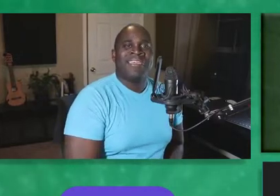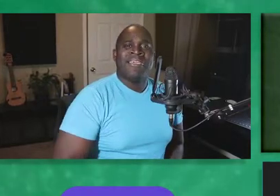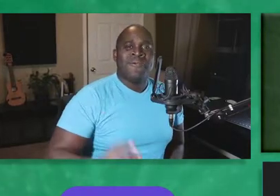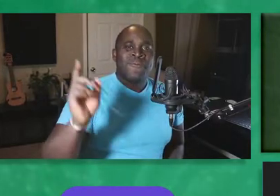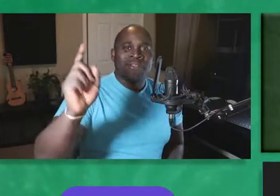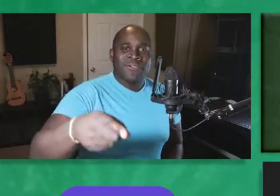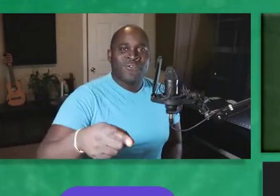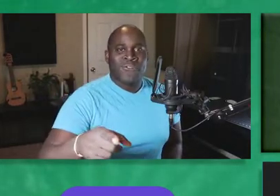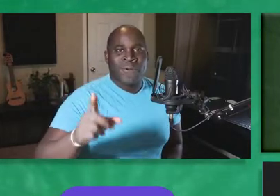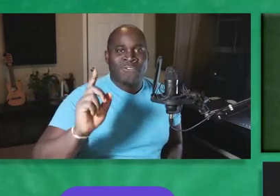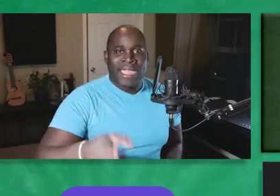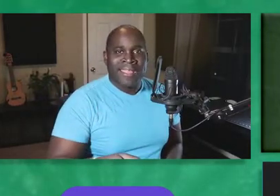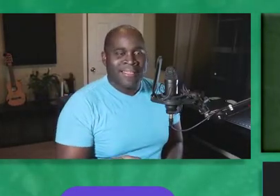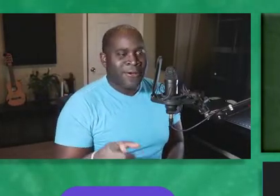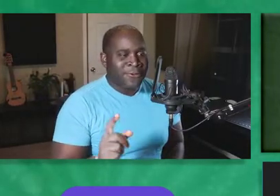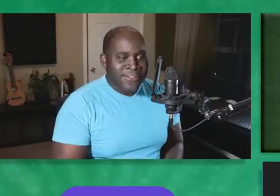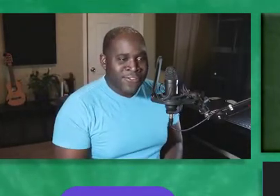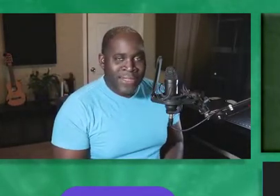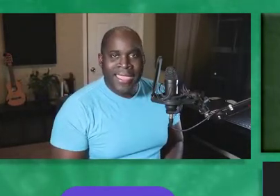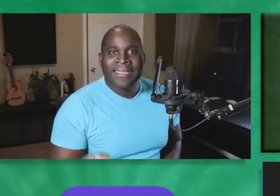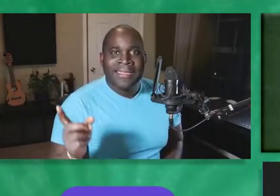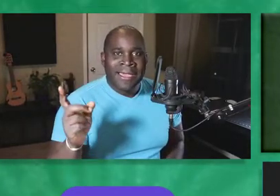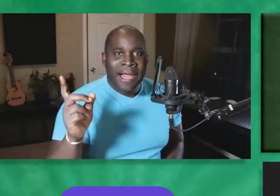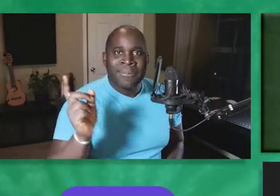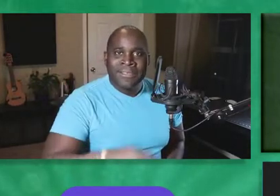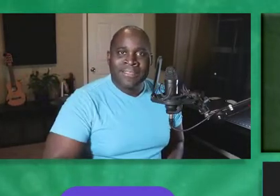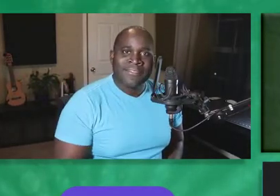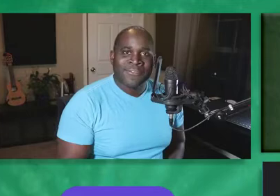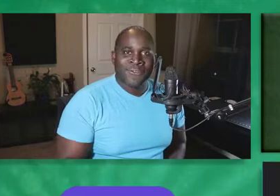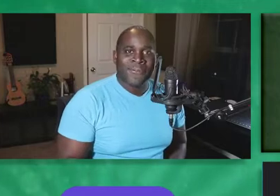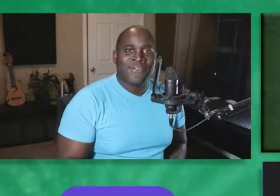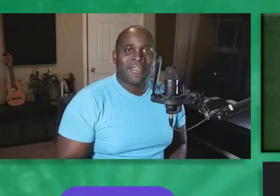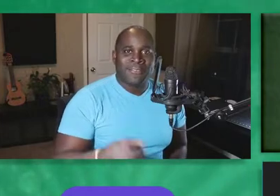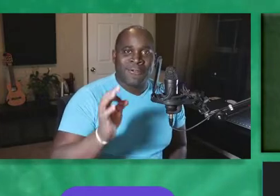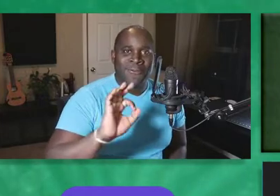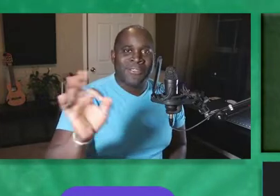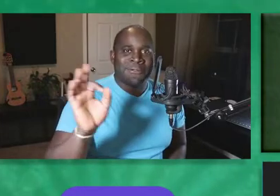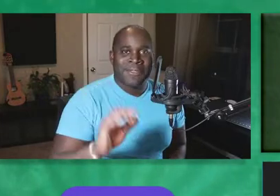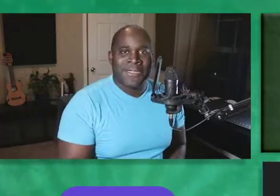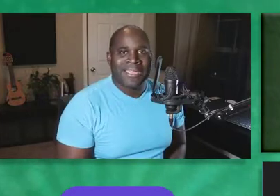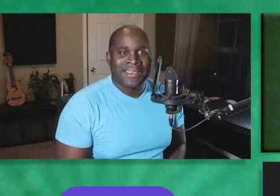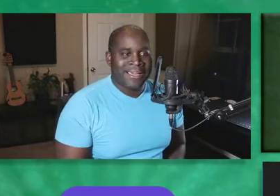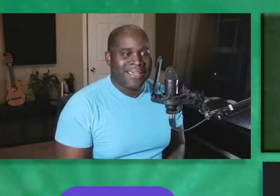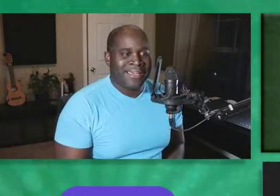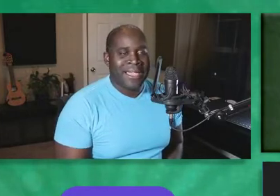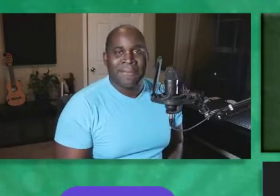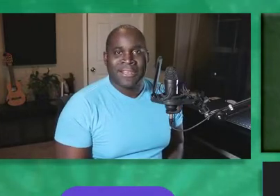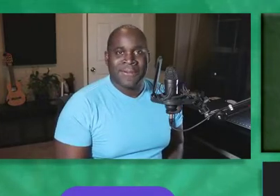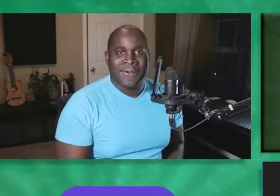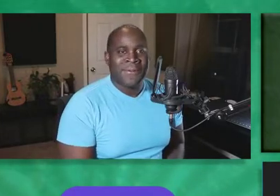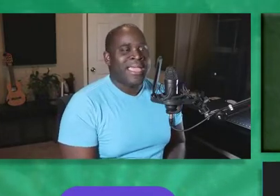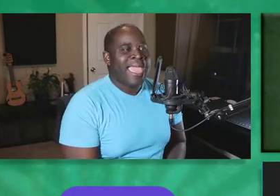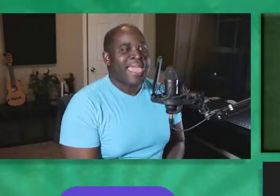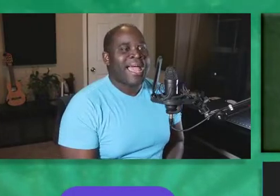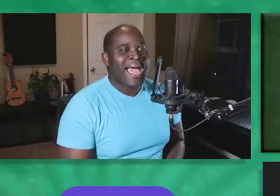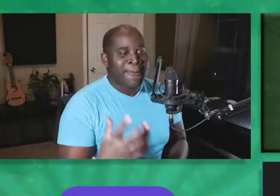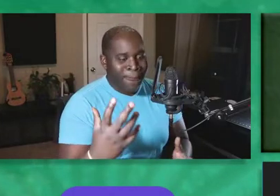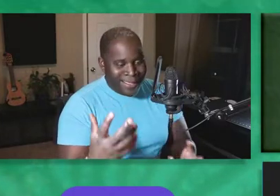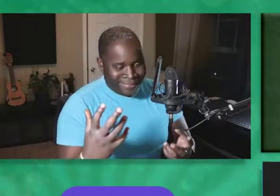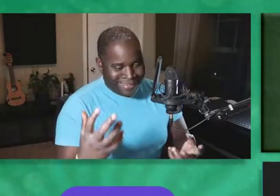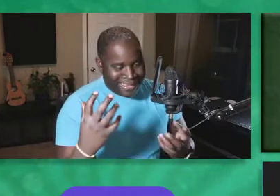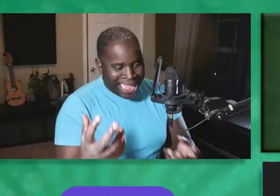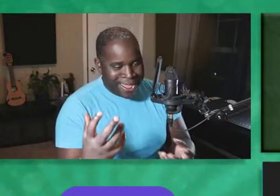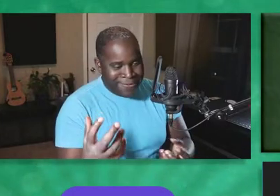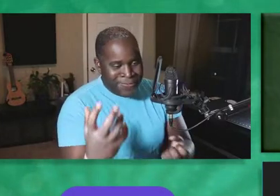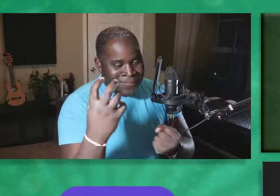Smith. Really cool show. Chris and Jack. I'll put a link to the description. They're a really, really great comedy duo. And I